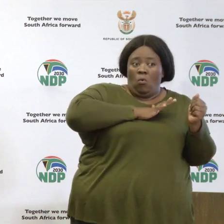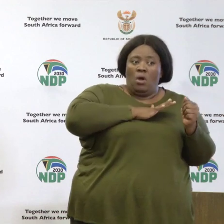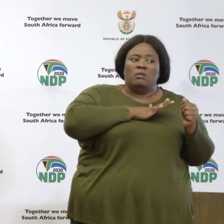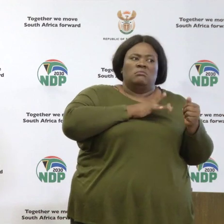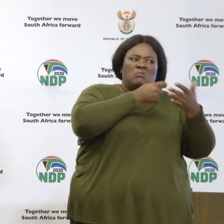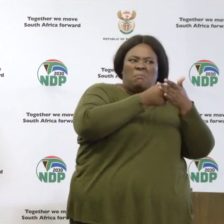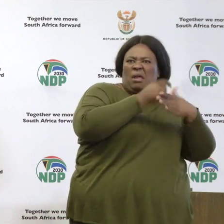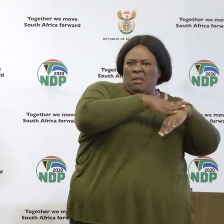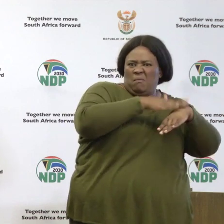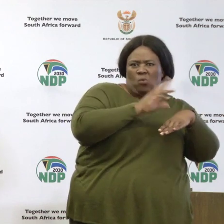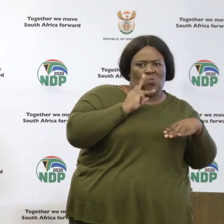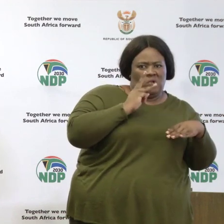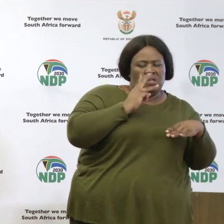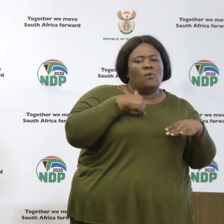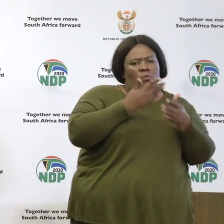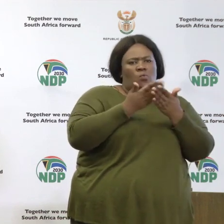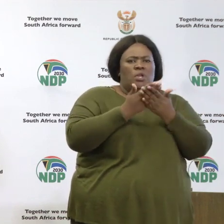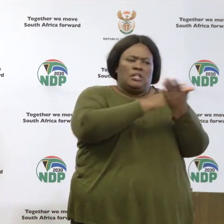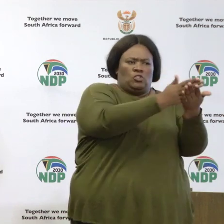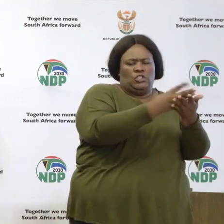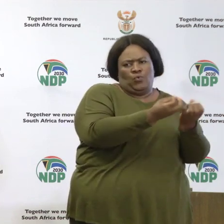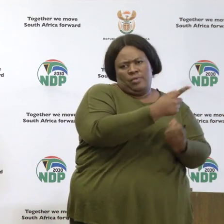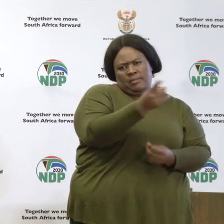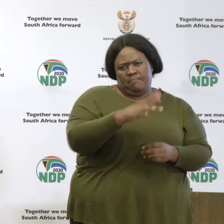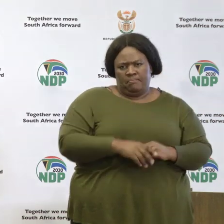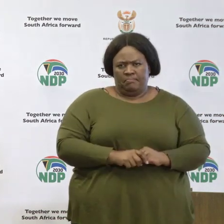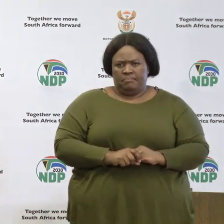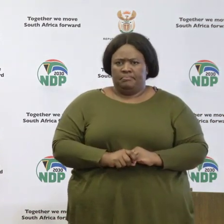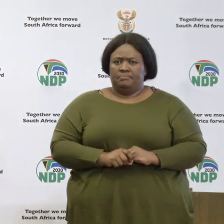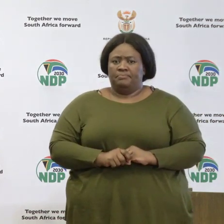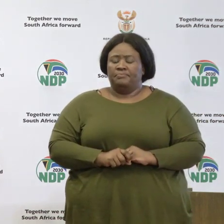at a price, we'll be able to share those 400,000 tanks.